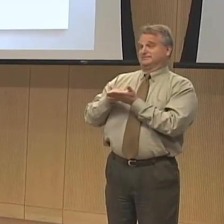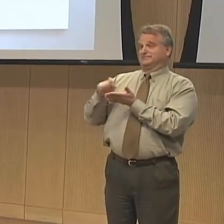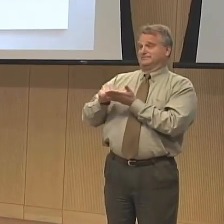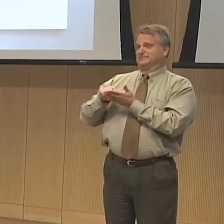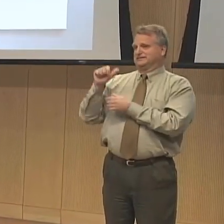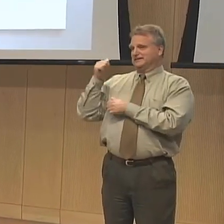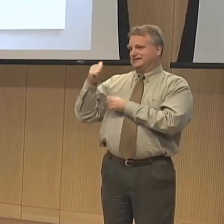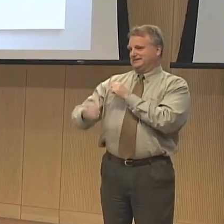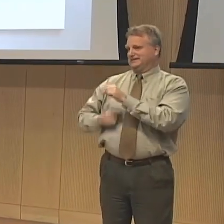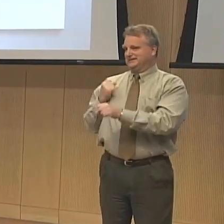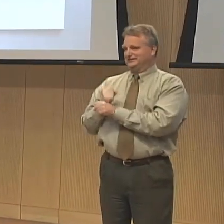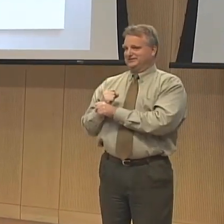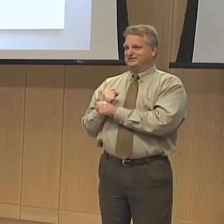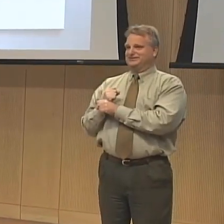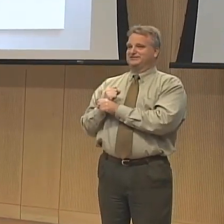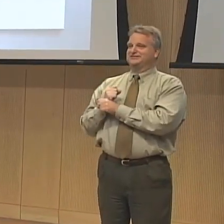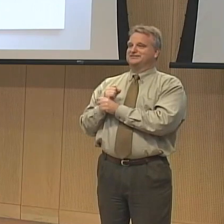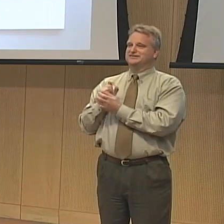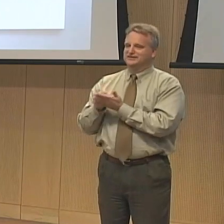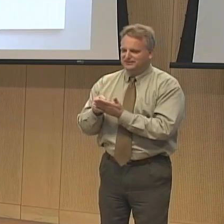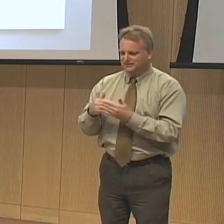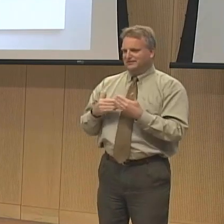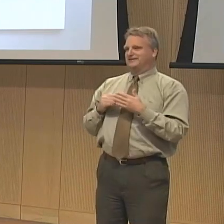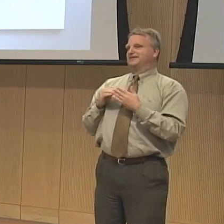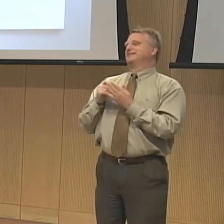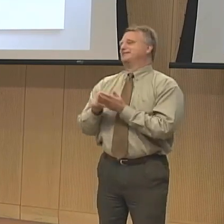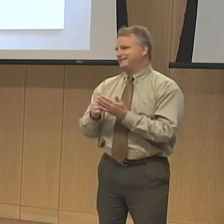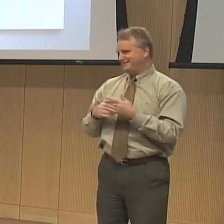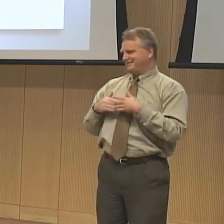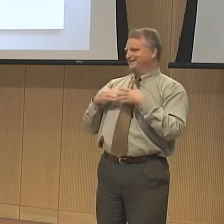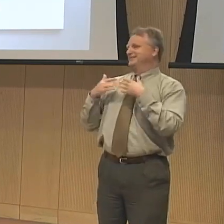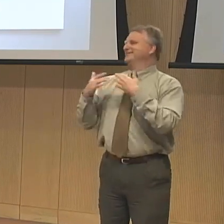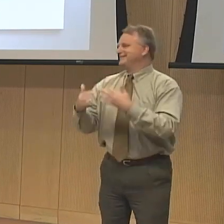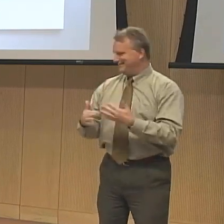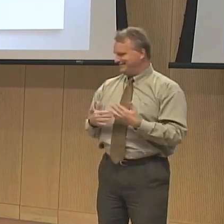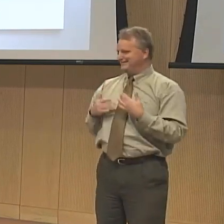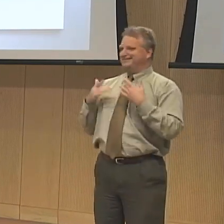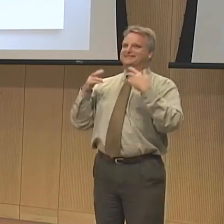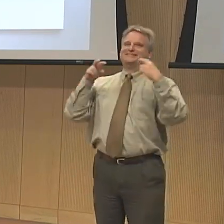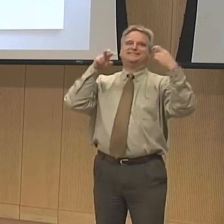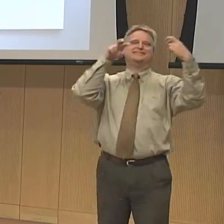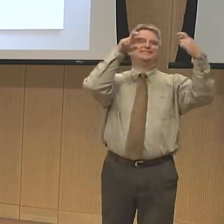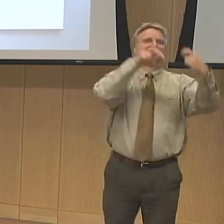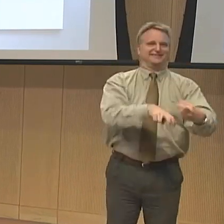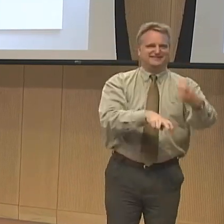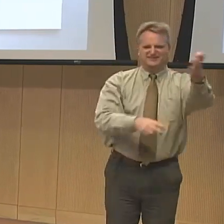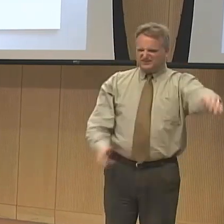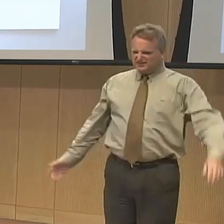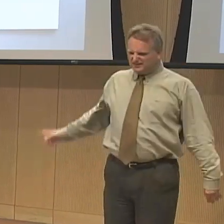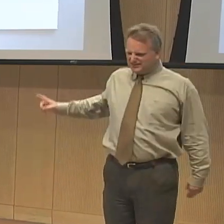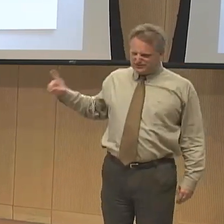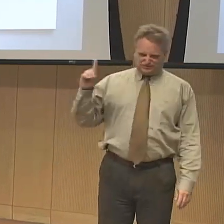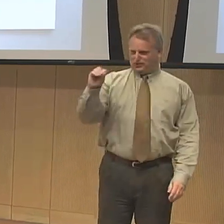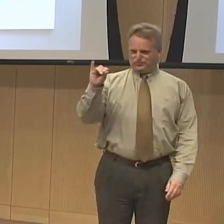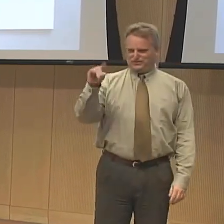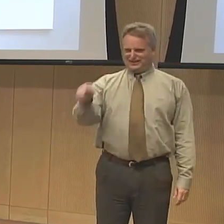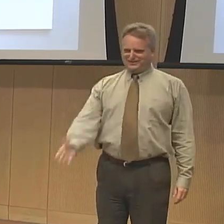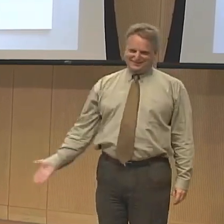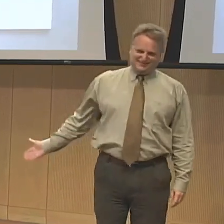this was a 10-year endeavor. I had many starts and stops during the course of that time, and Mark came to me and said, do